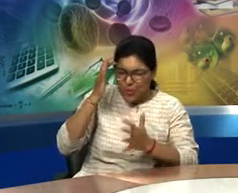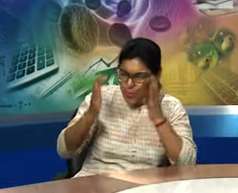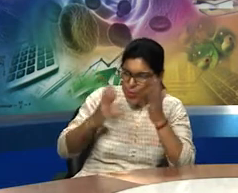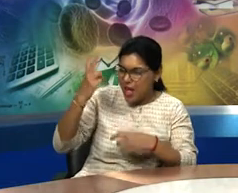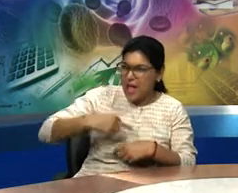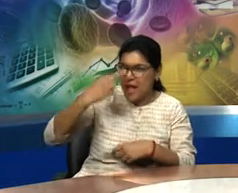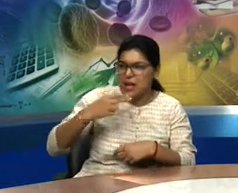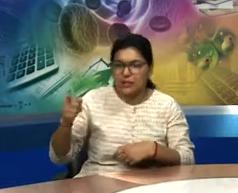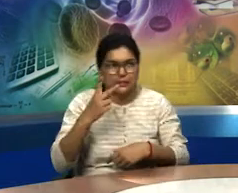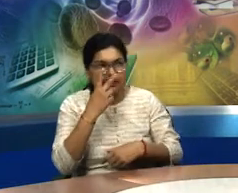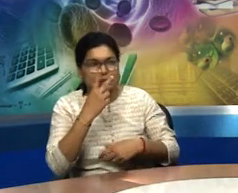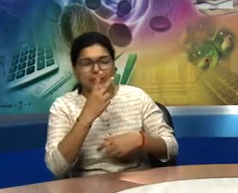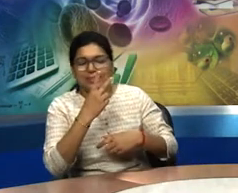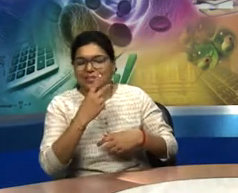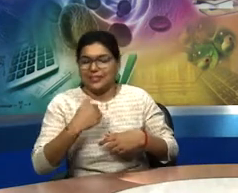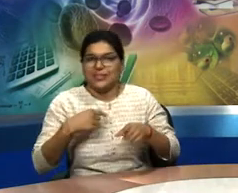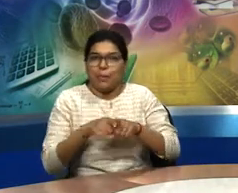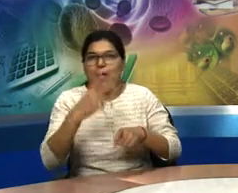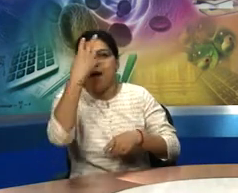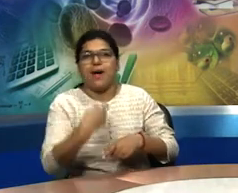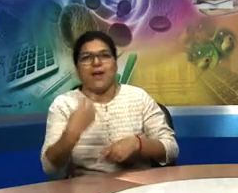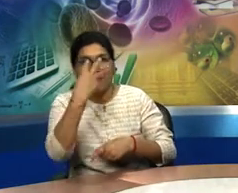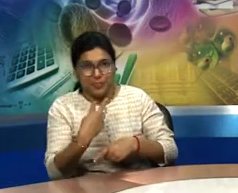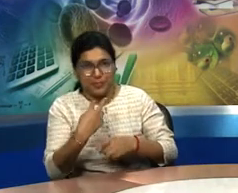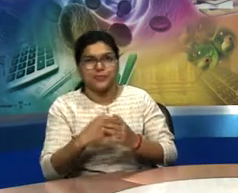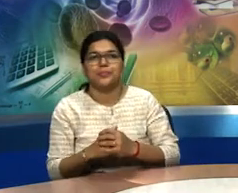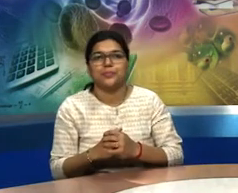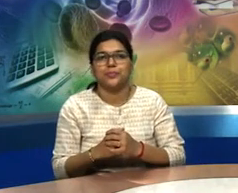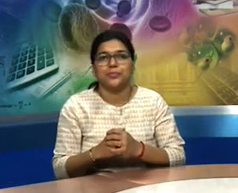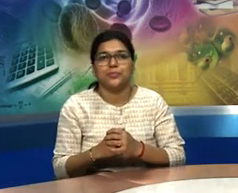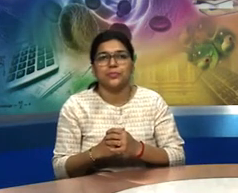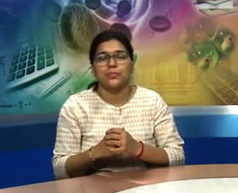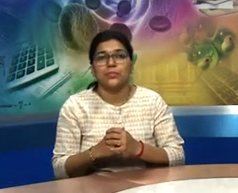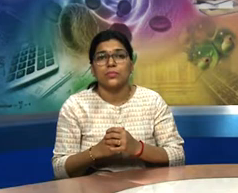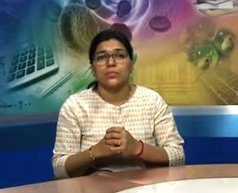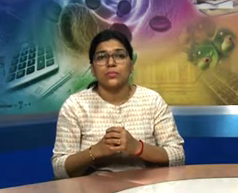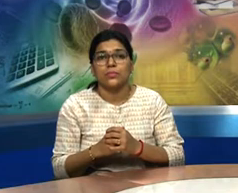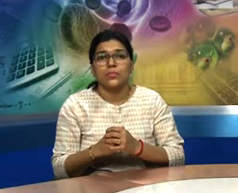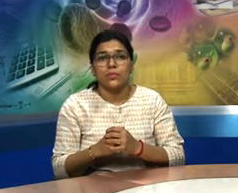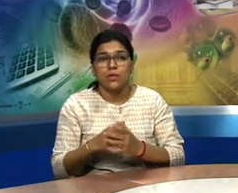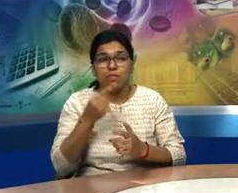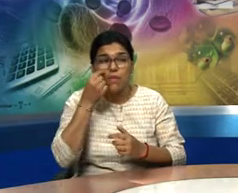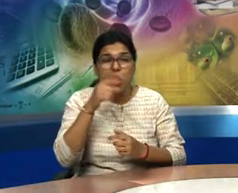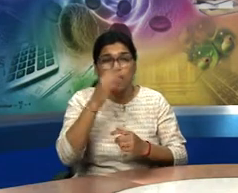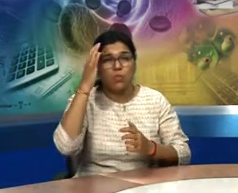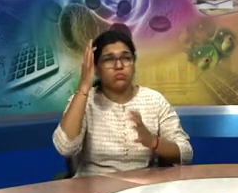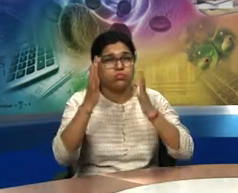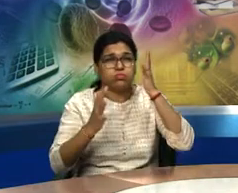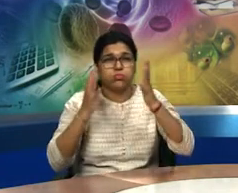Gandhiji could see the father's agony, and he said that if I were a